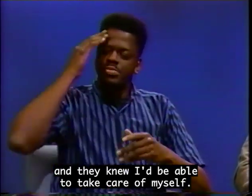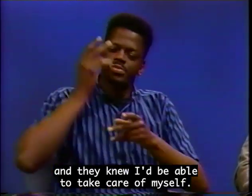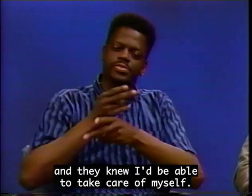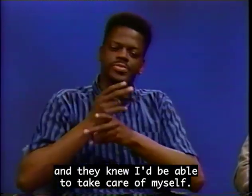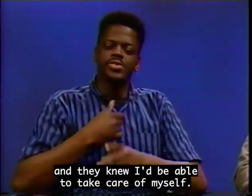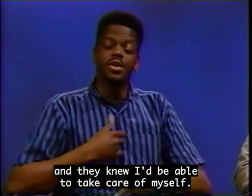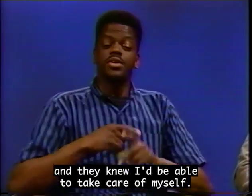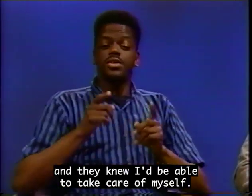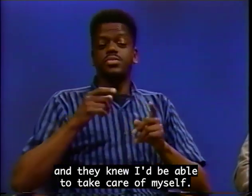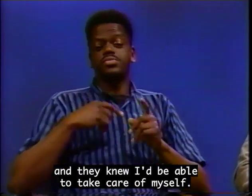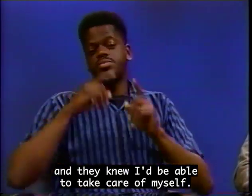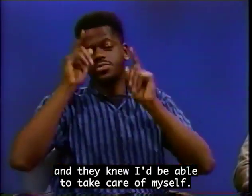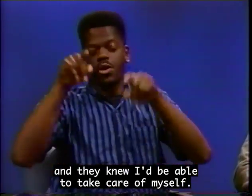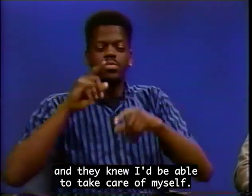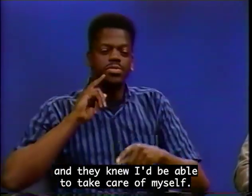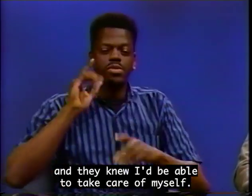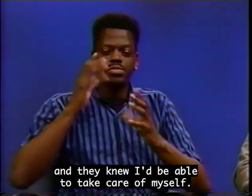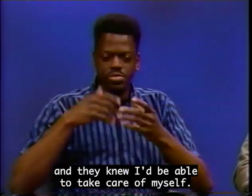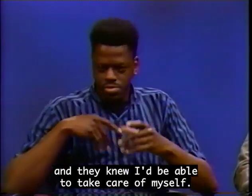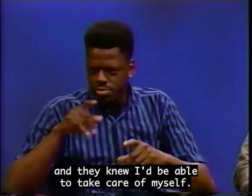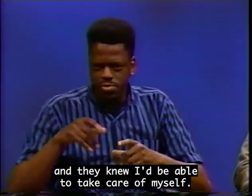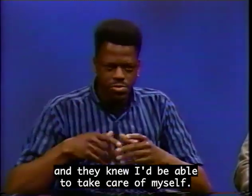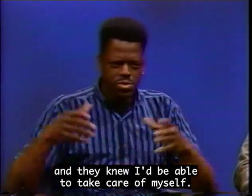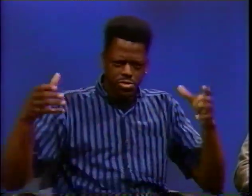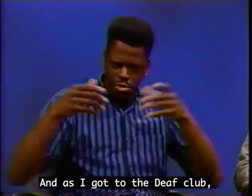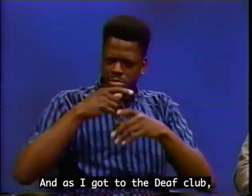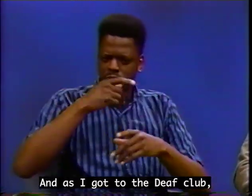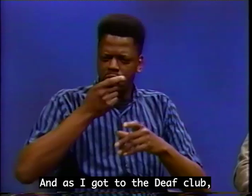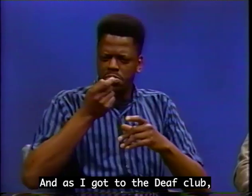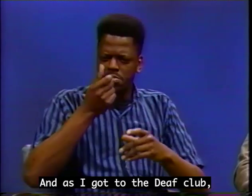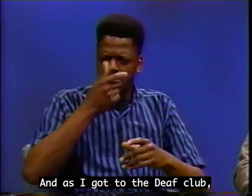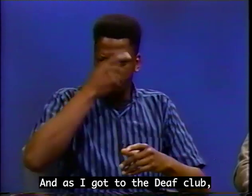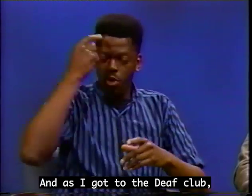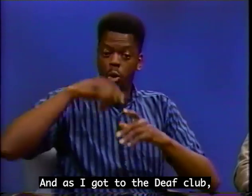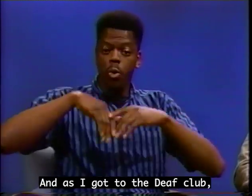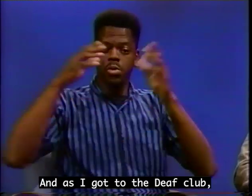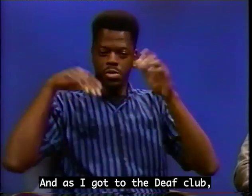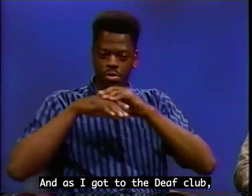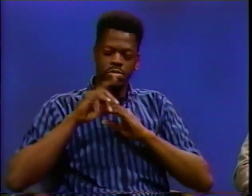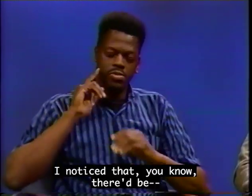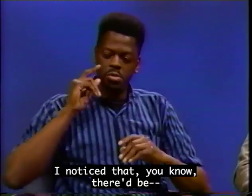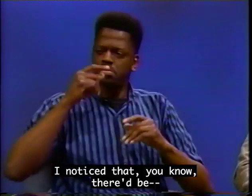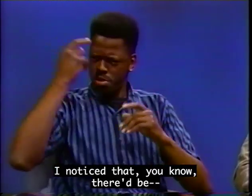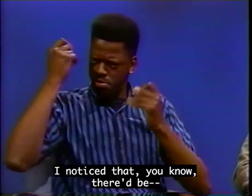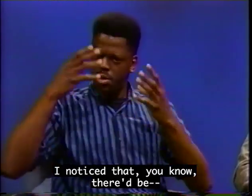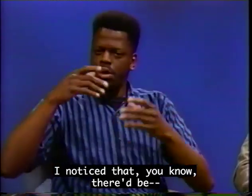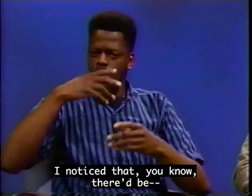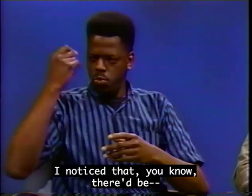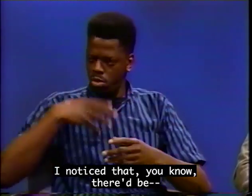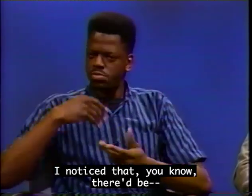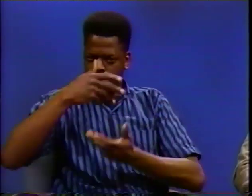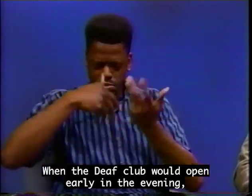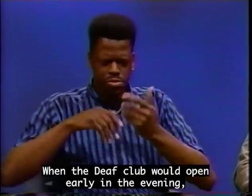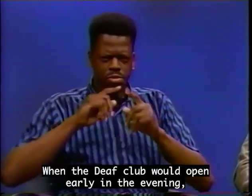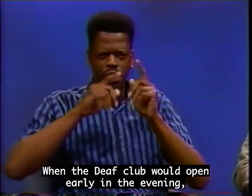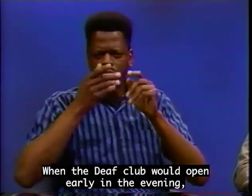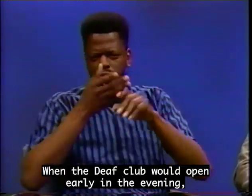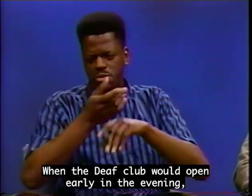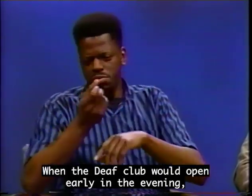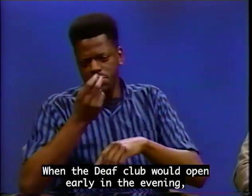and they knew I'd be able to take care of myself. And as I got to the deaf club, I noticed that, you know, there'd be, when the deaf club would